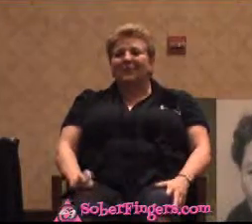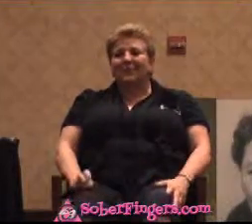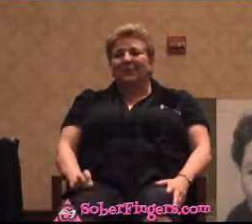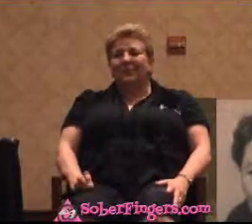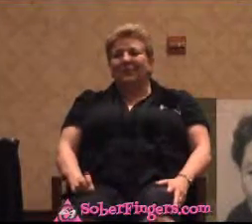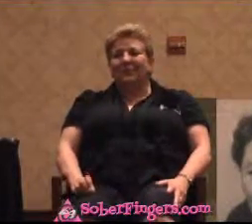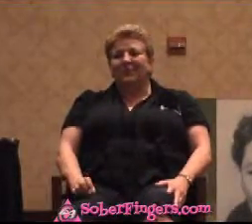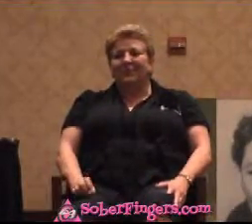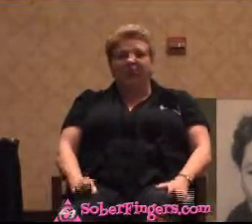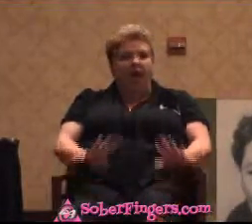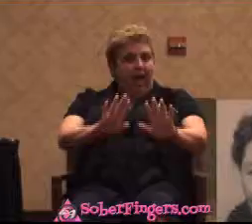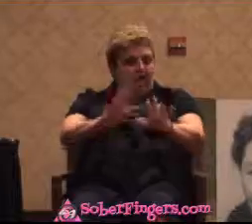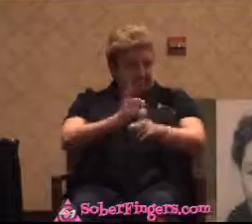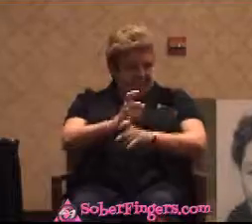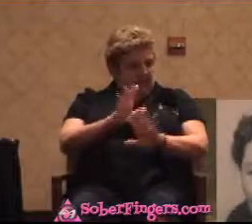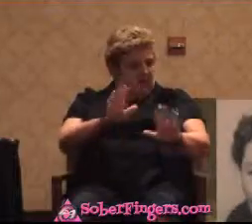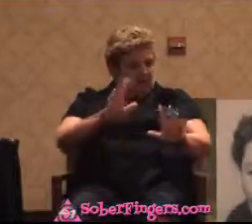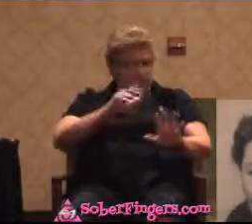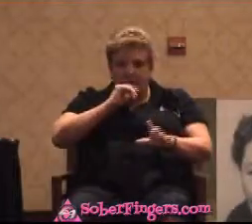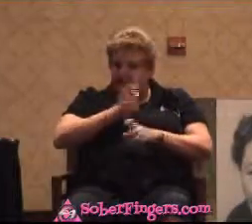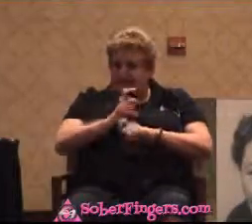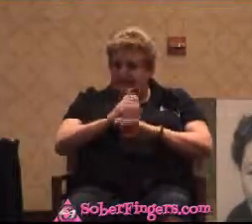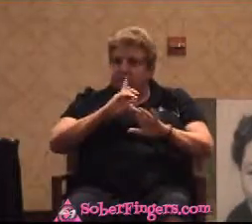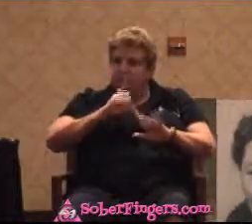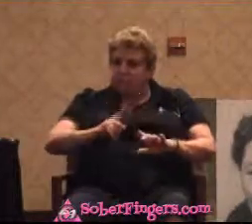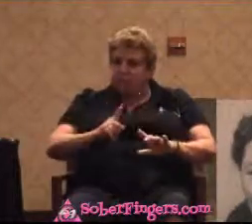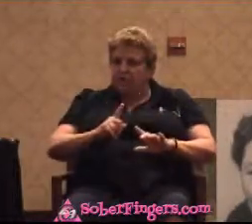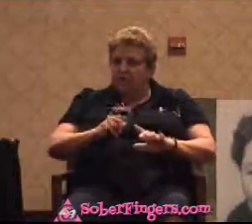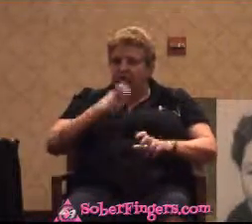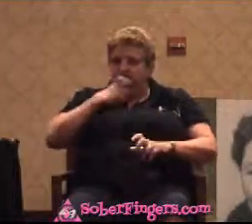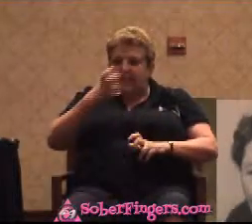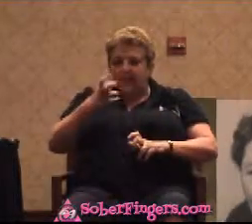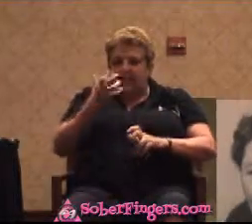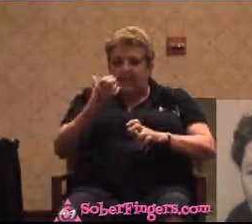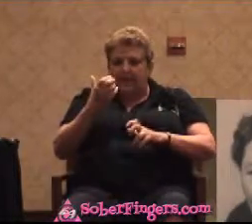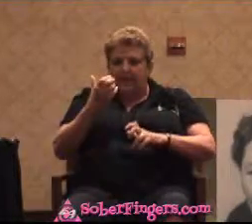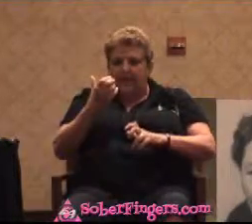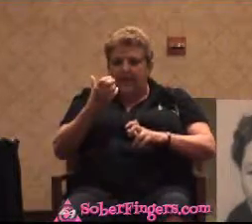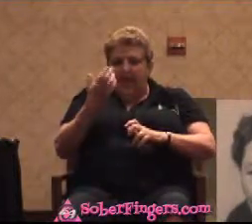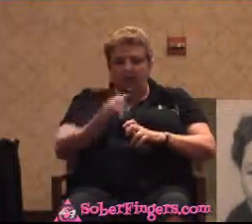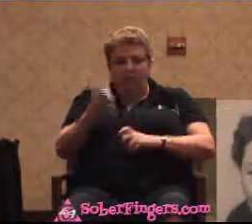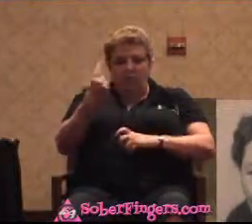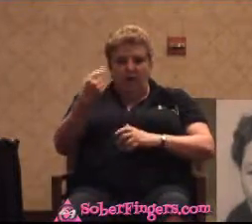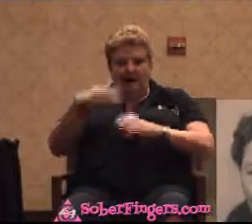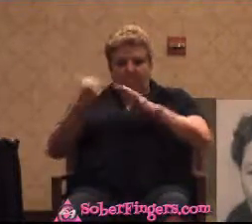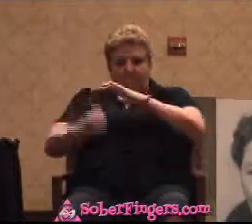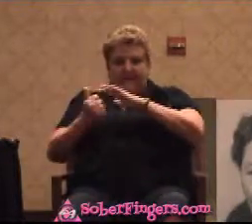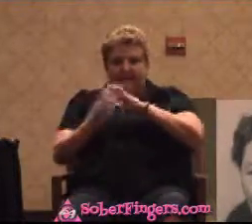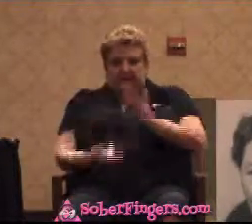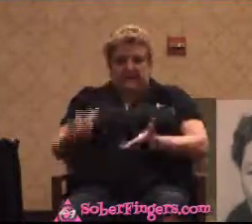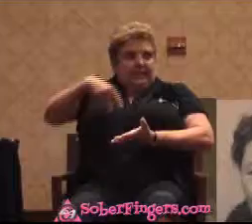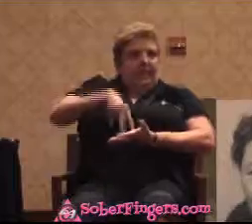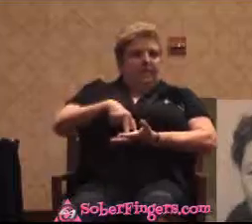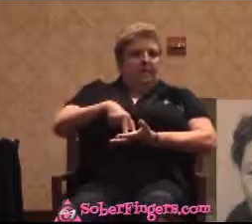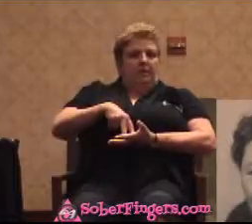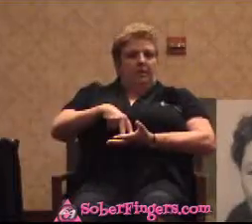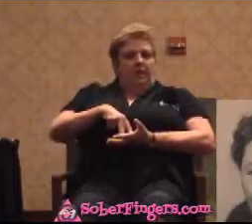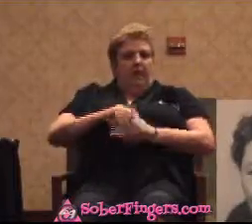And I kid you not, she yells it downstairs, and everybody in the basement rises up like a choir. They go directly upstairs.